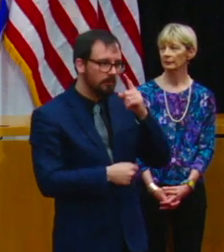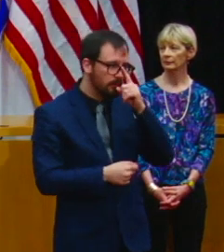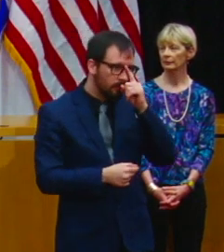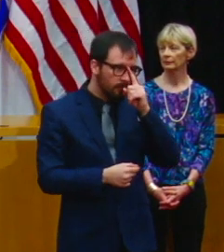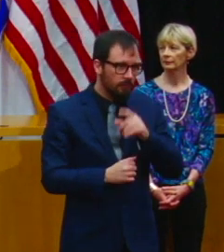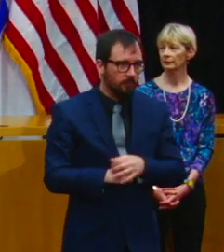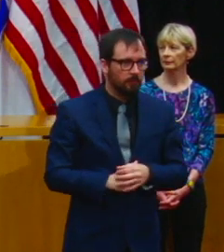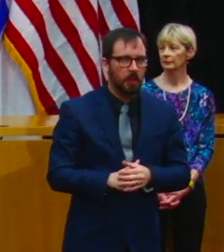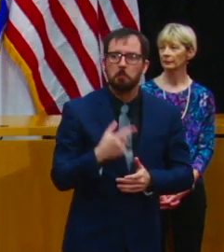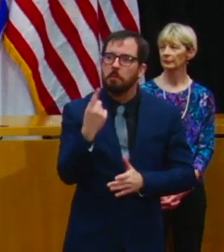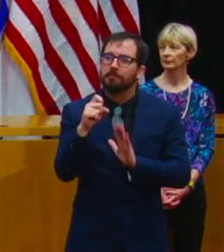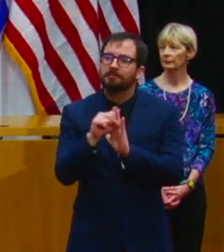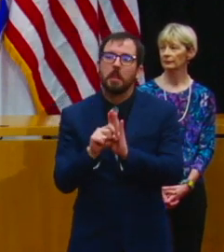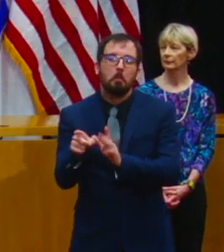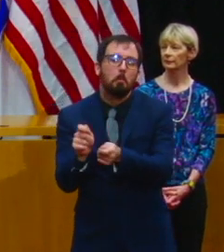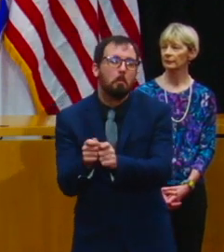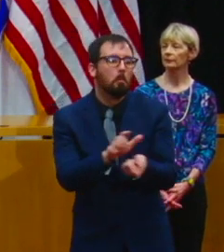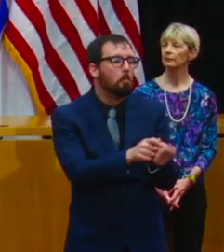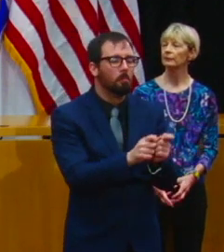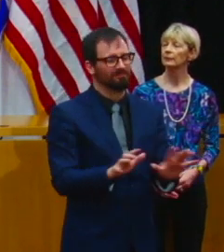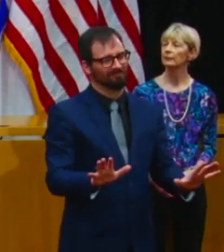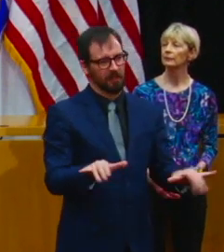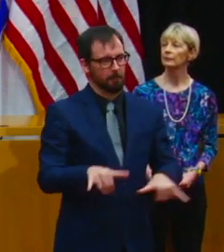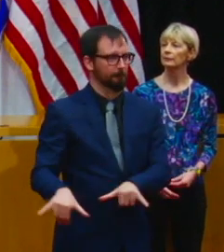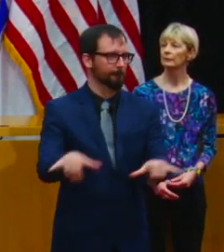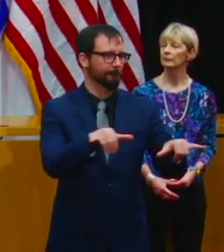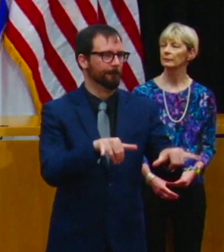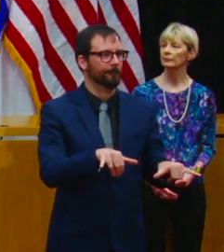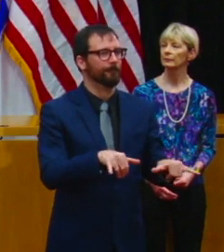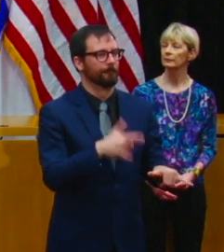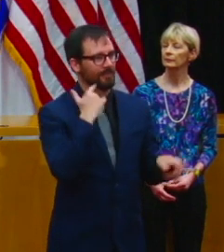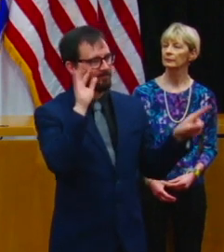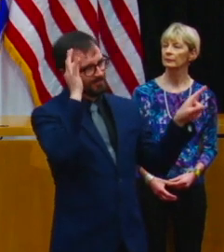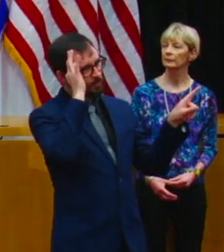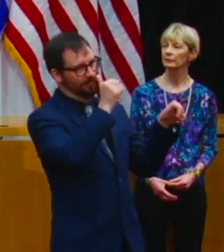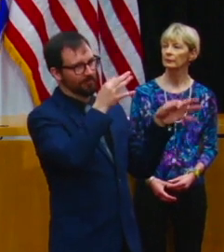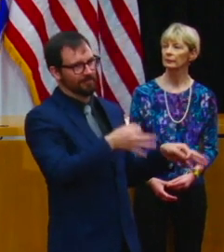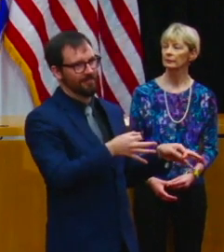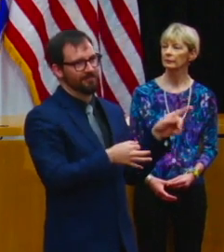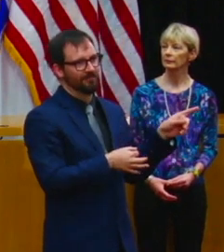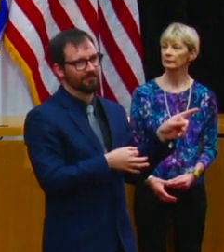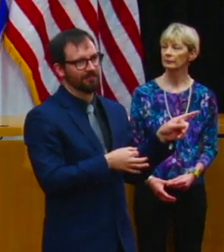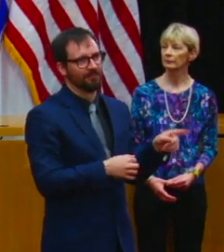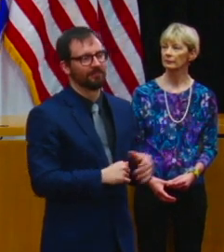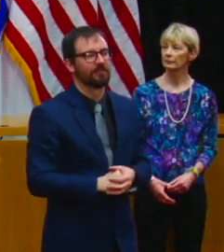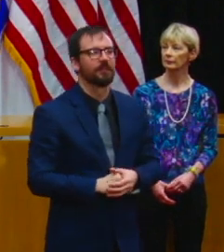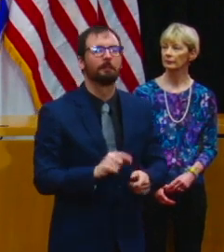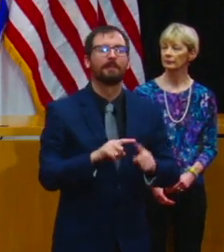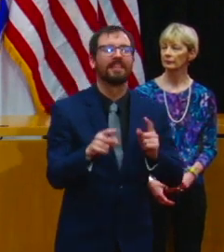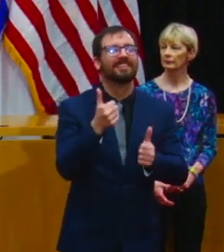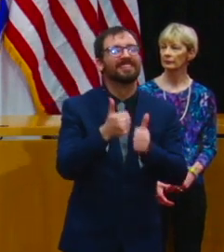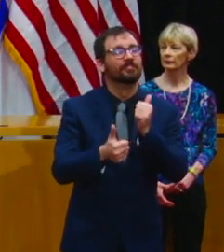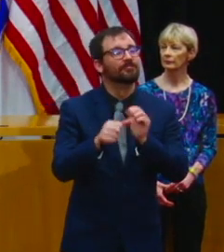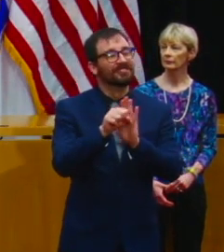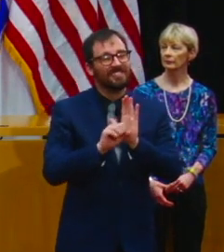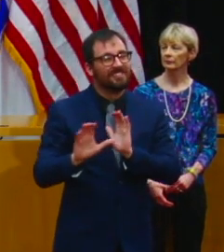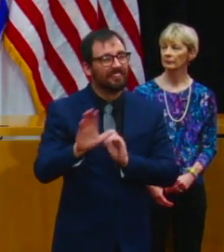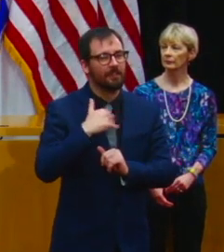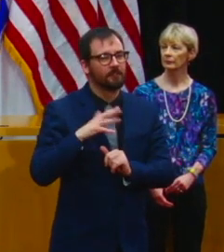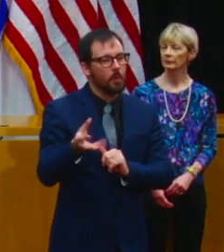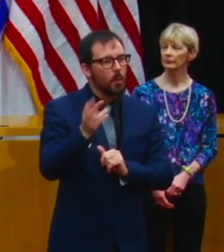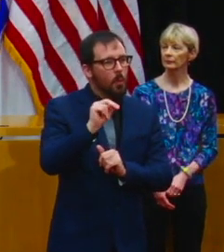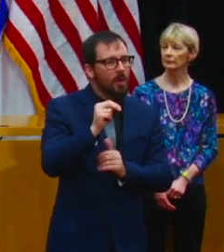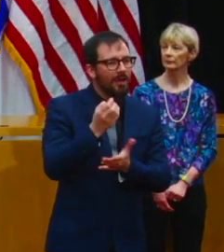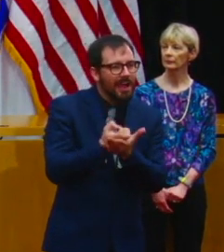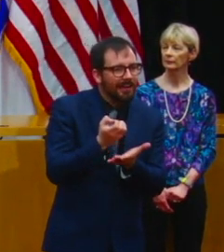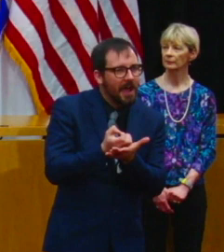Each state, based on the nature of its own economy, makes modest adjustments to what shows up on that